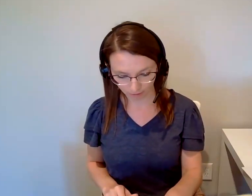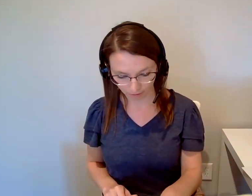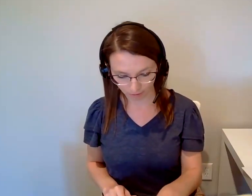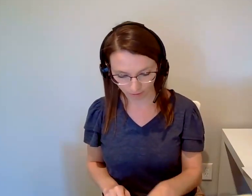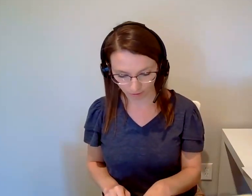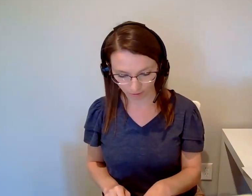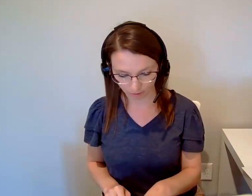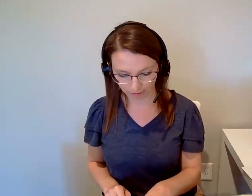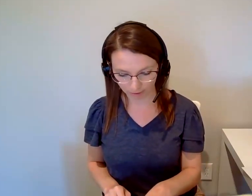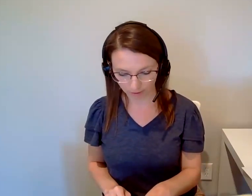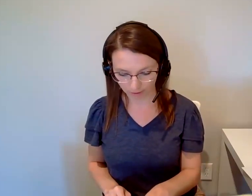Right.